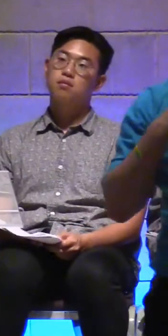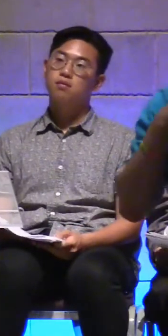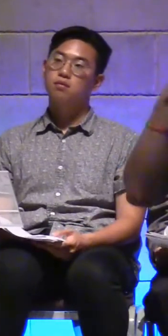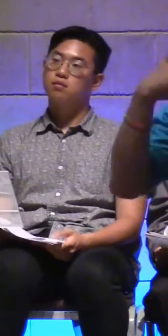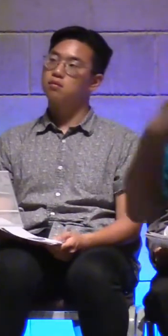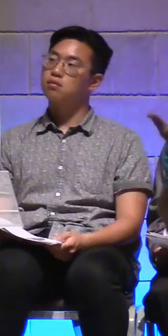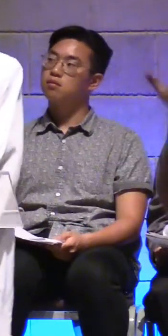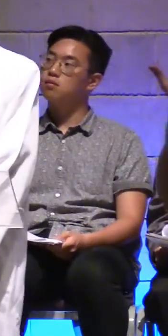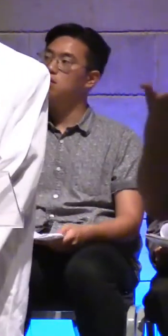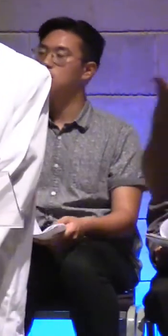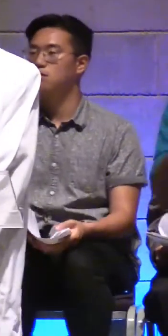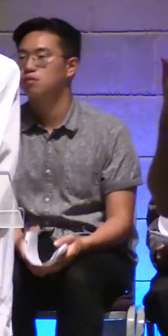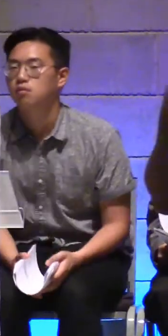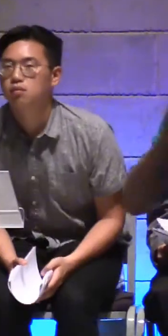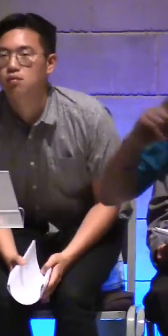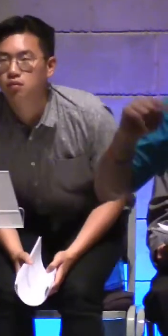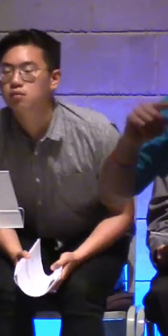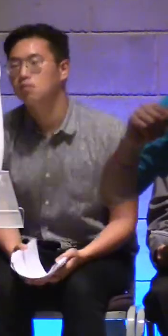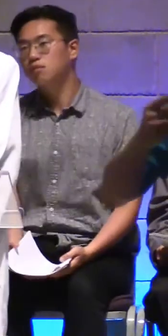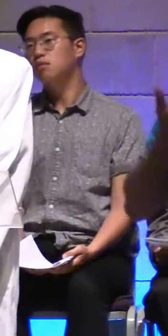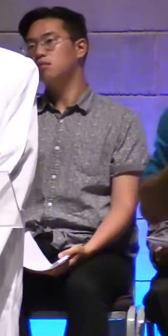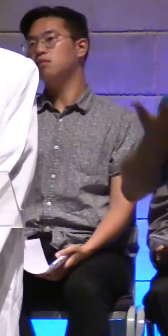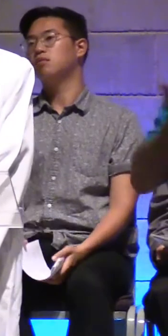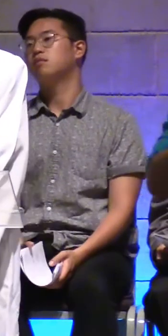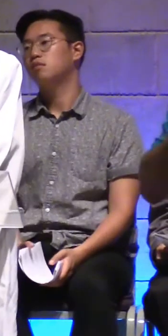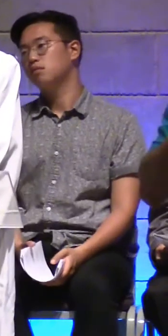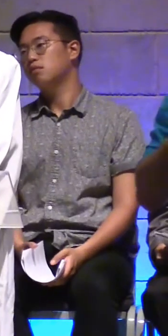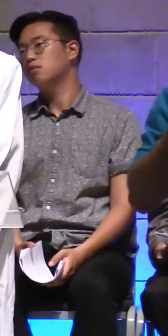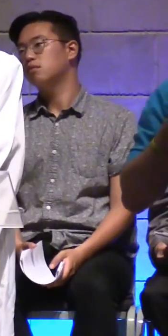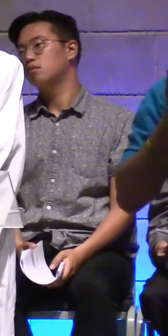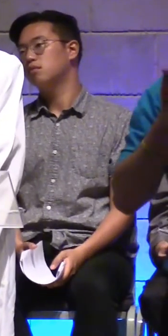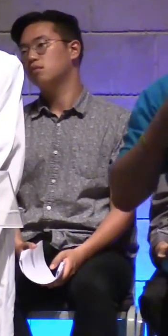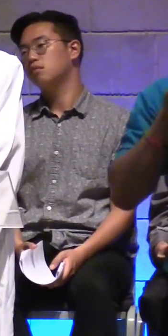that. It's just an amazing thing